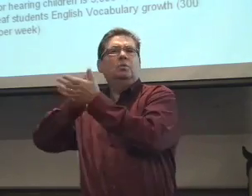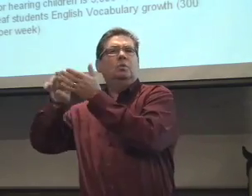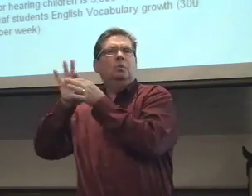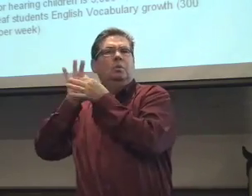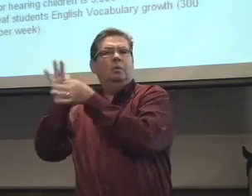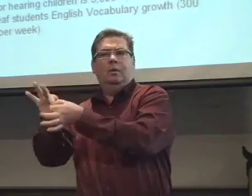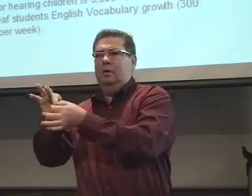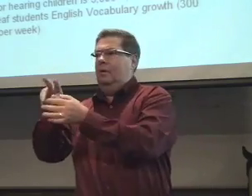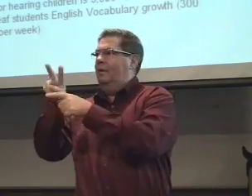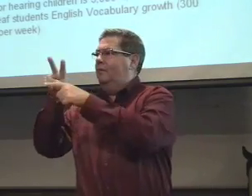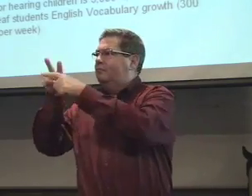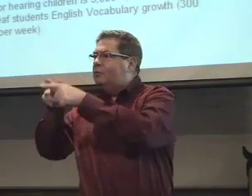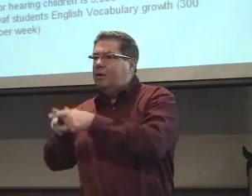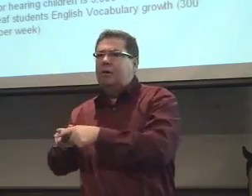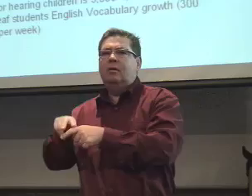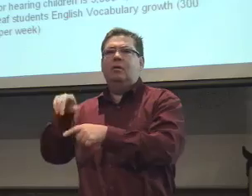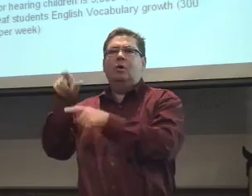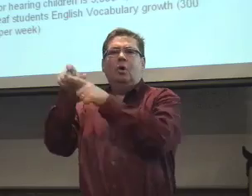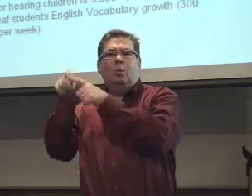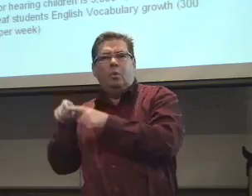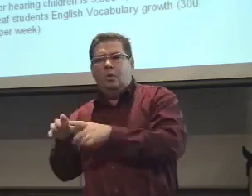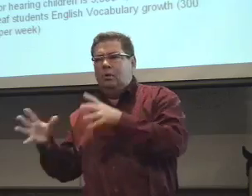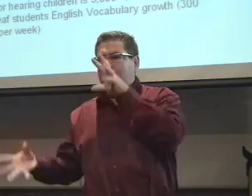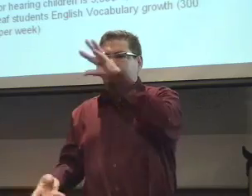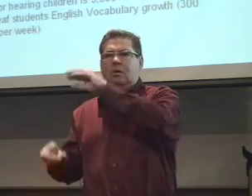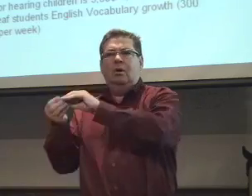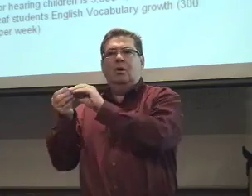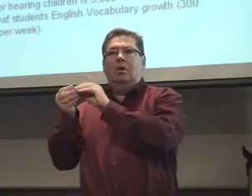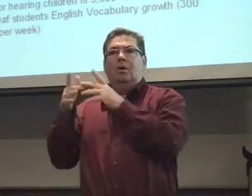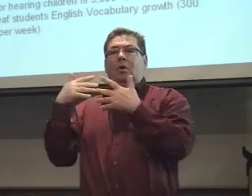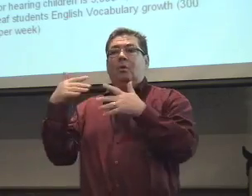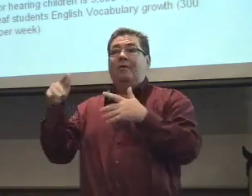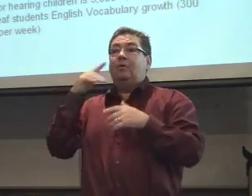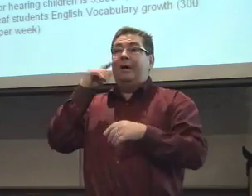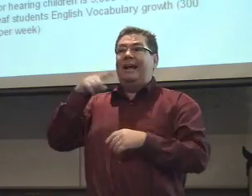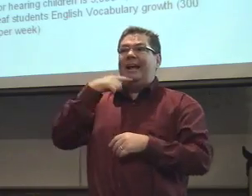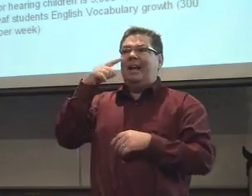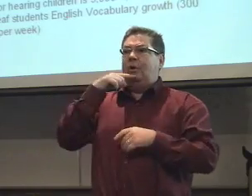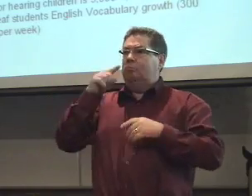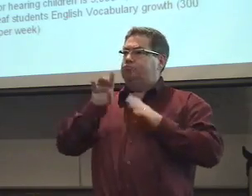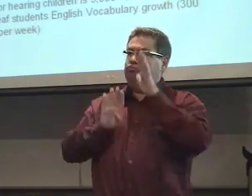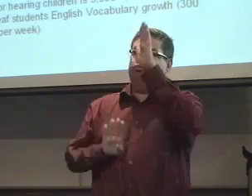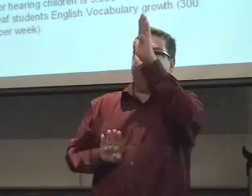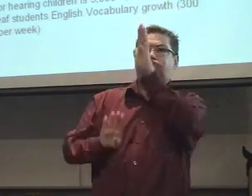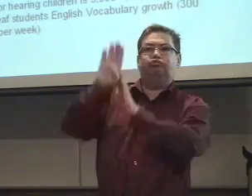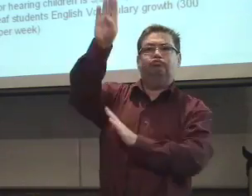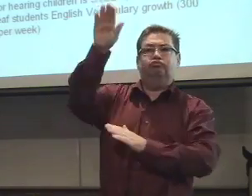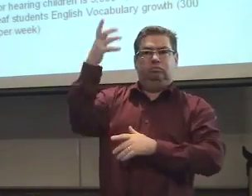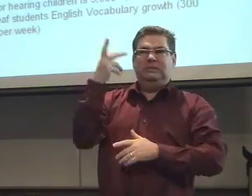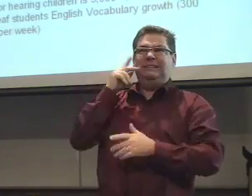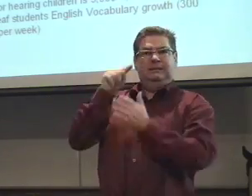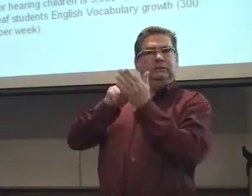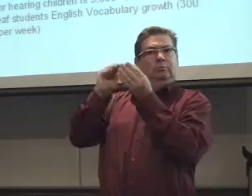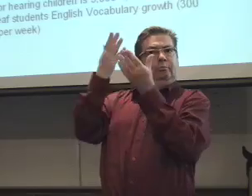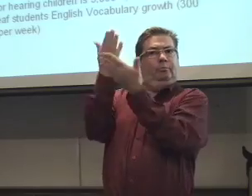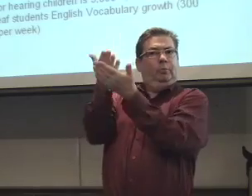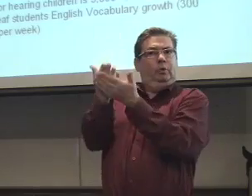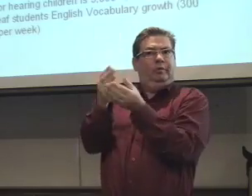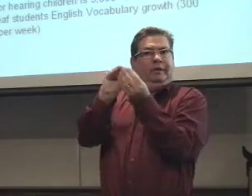just how vocabulary explodes for hearing kids. It explodes. In 2nd grade,